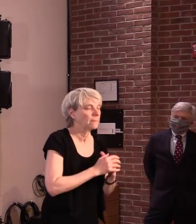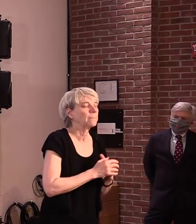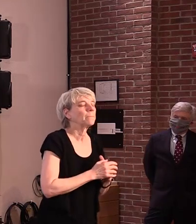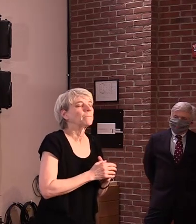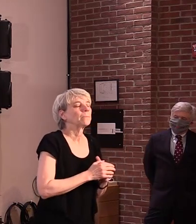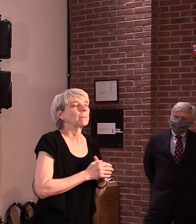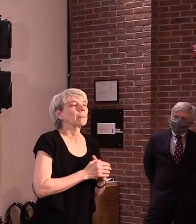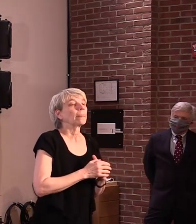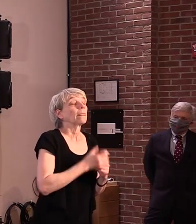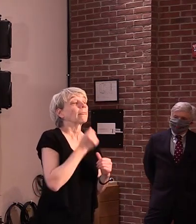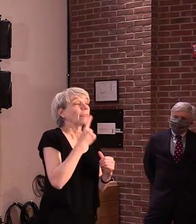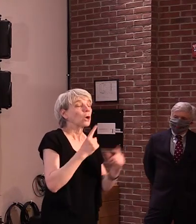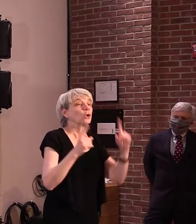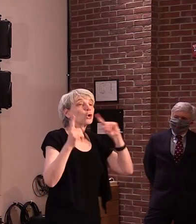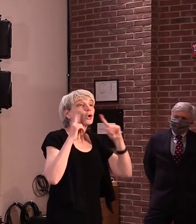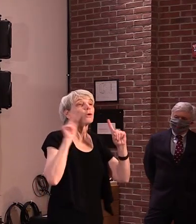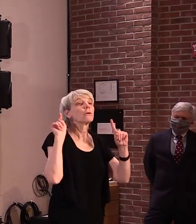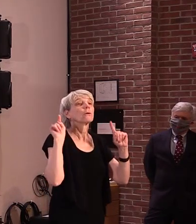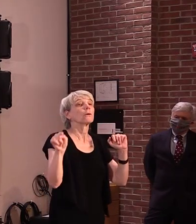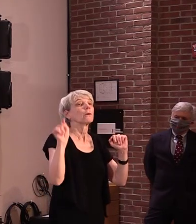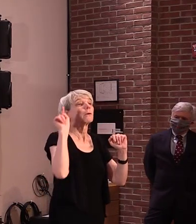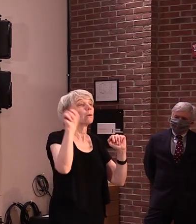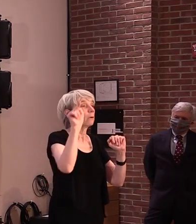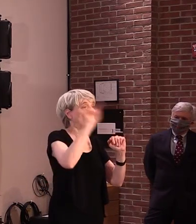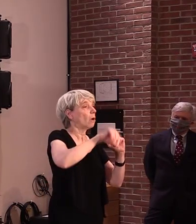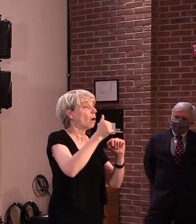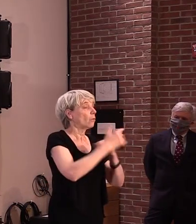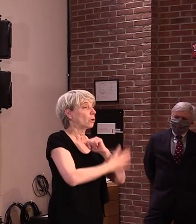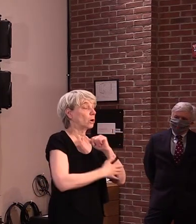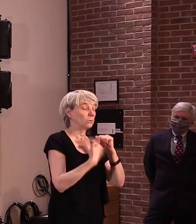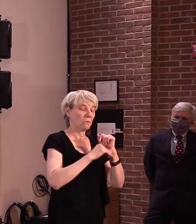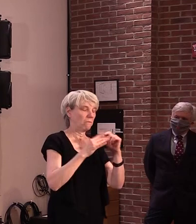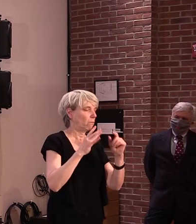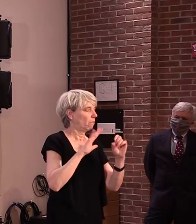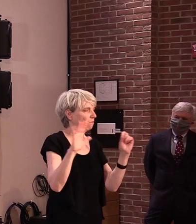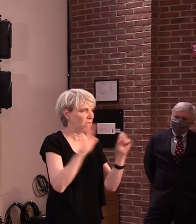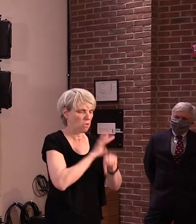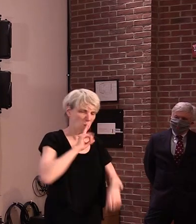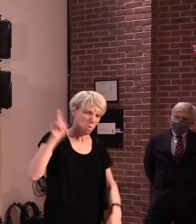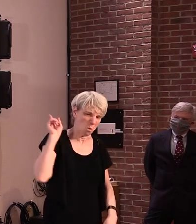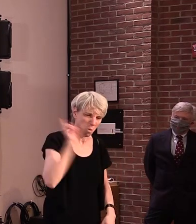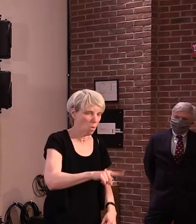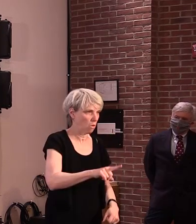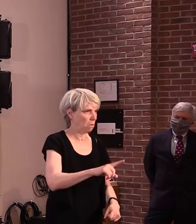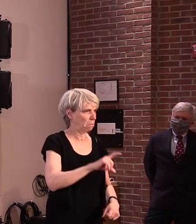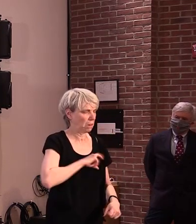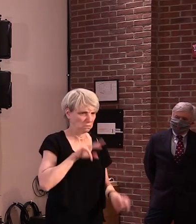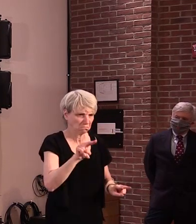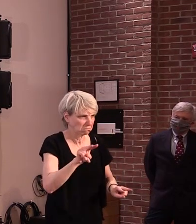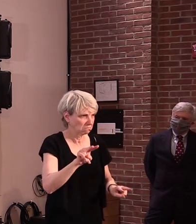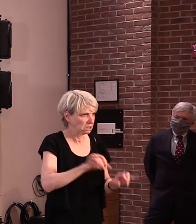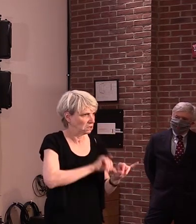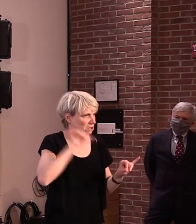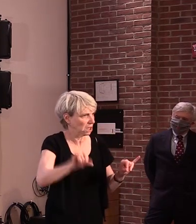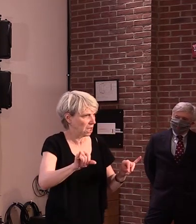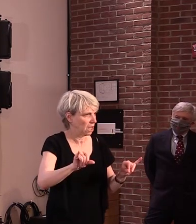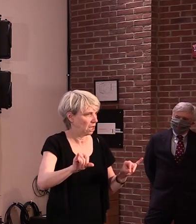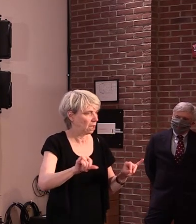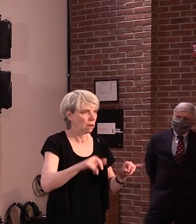the countries that I'm aware that it did employ the formal lockdown, it took a while for them to come out